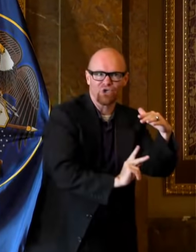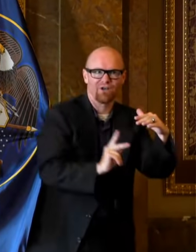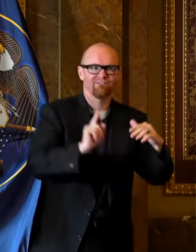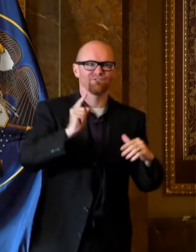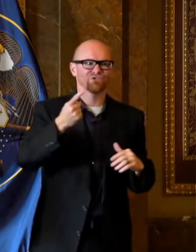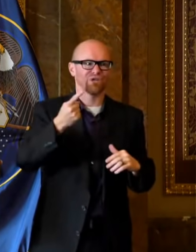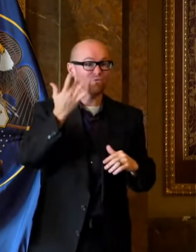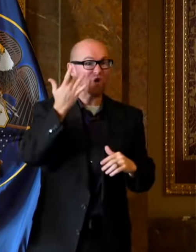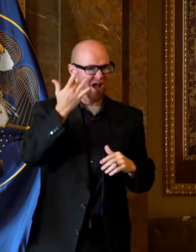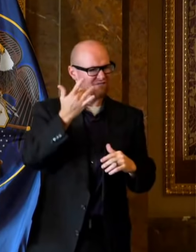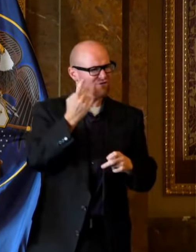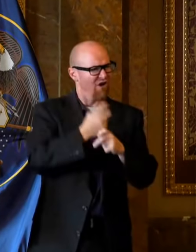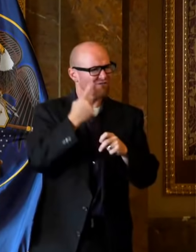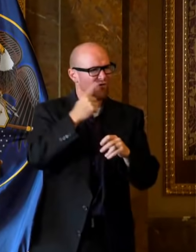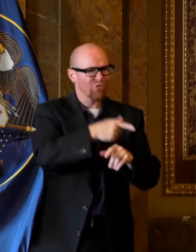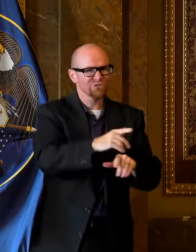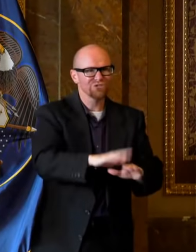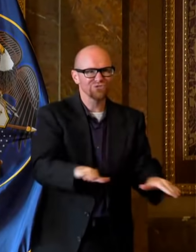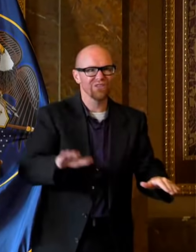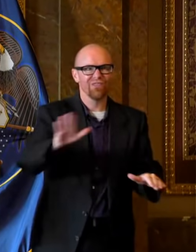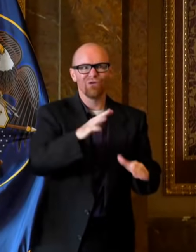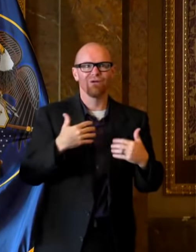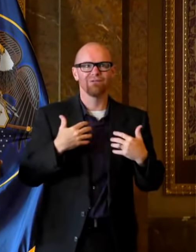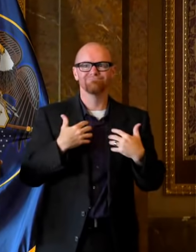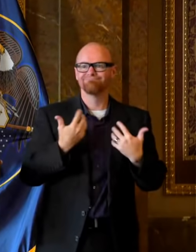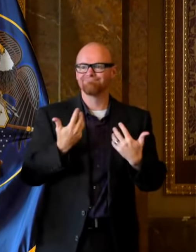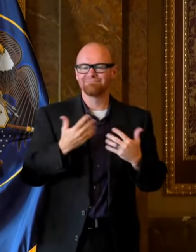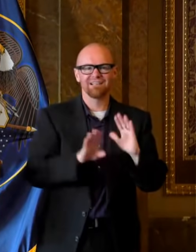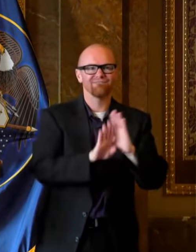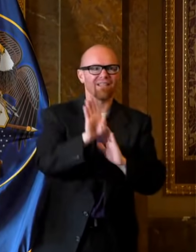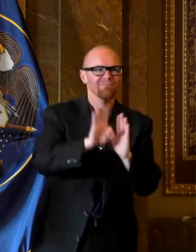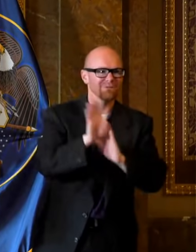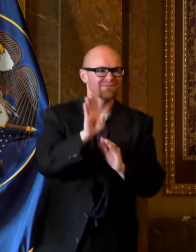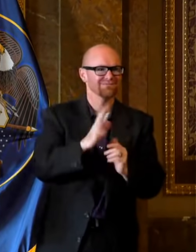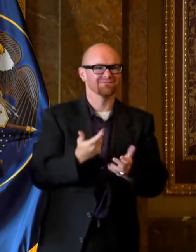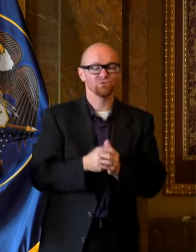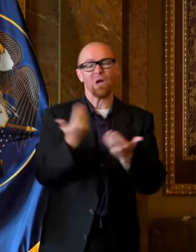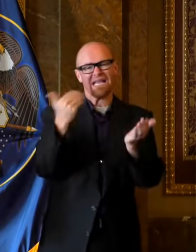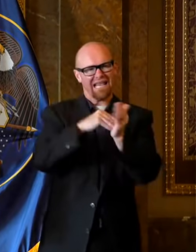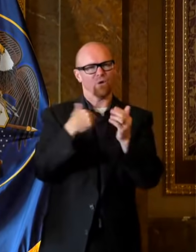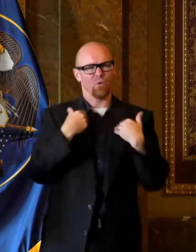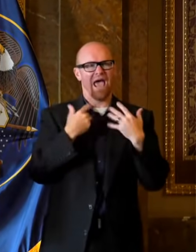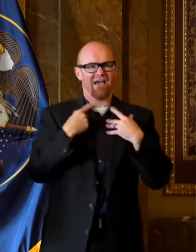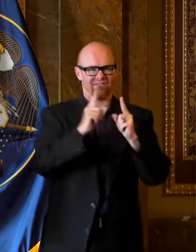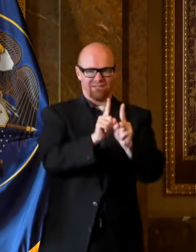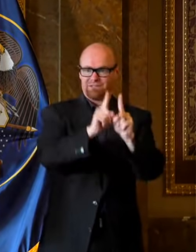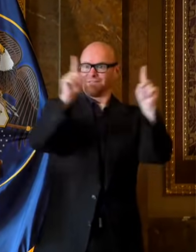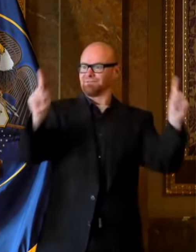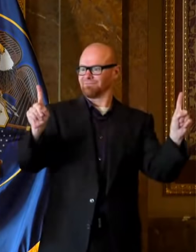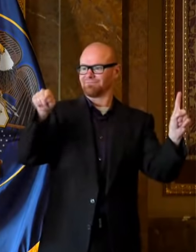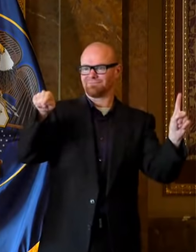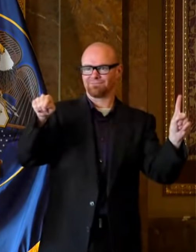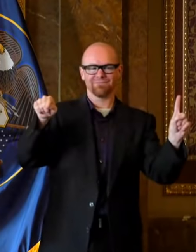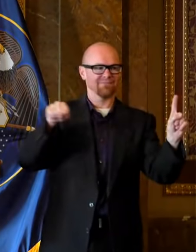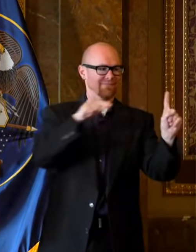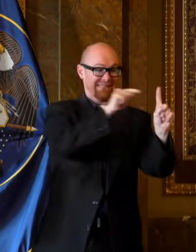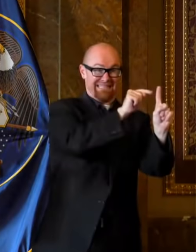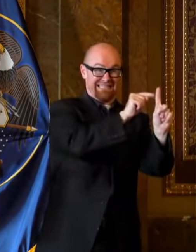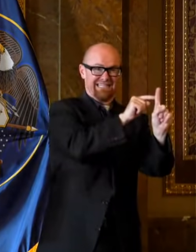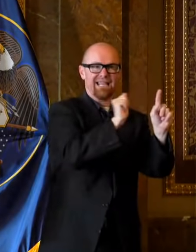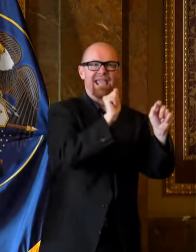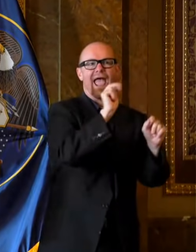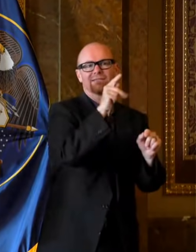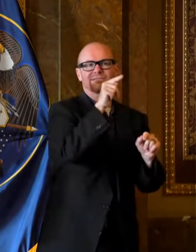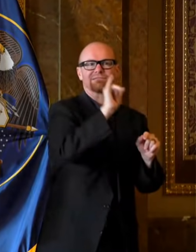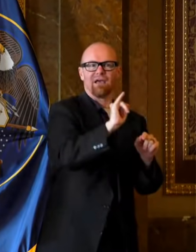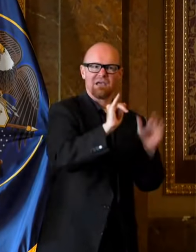real. And so the anti-maskers and the extreme maskers, we just need to get over ourselves a little bit and try to